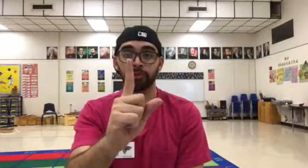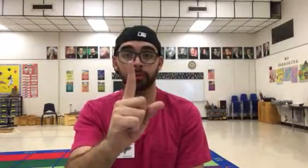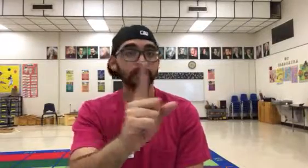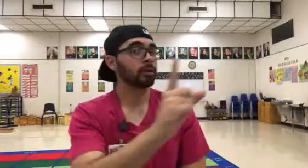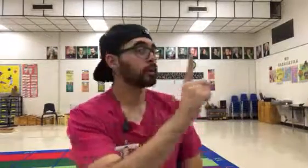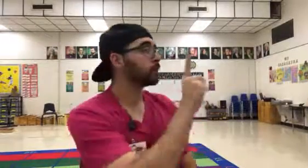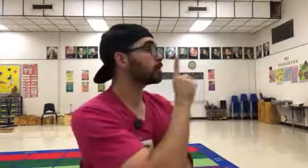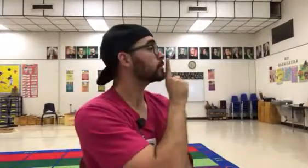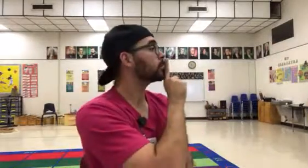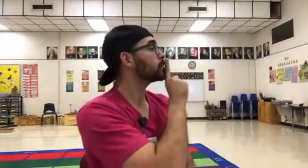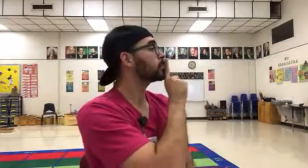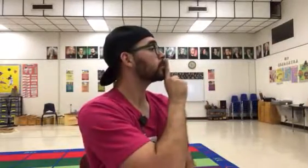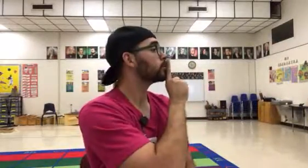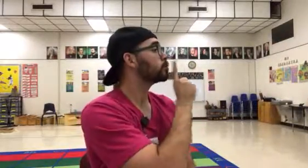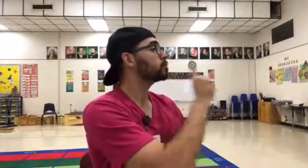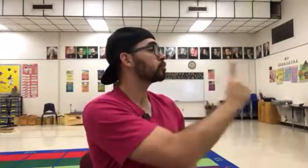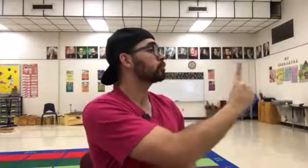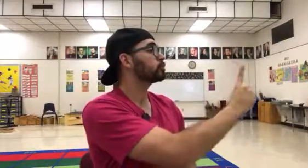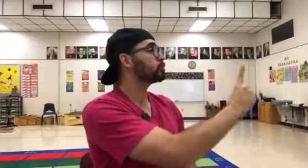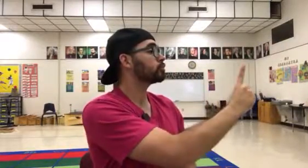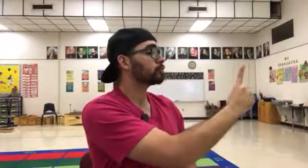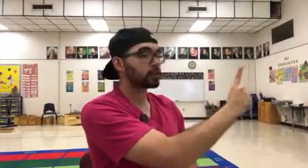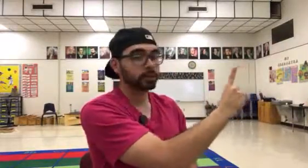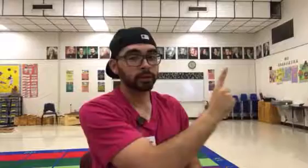forward. True.